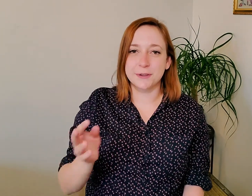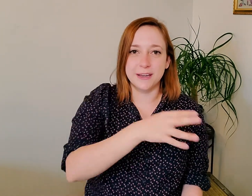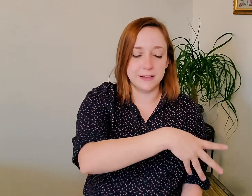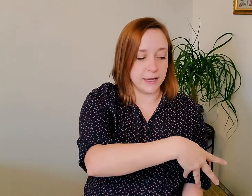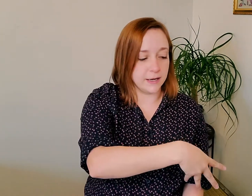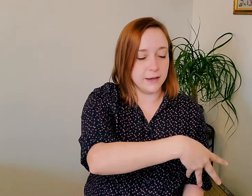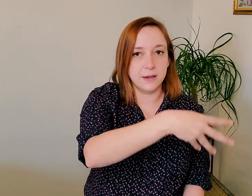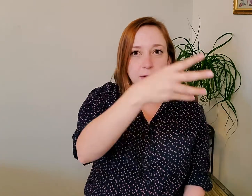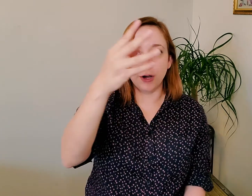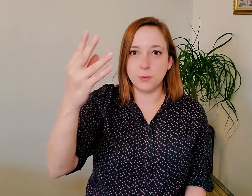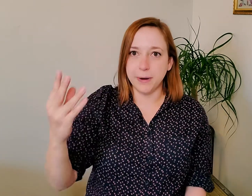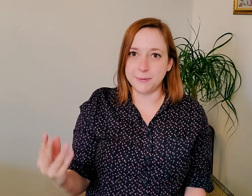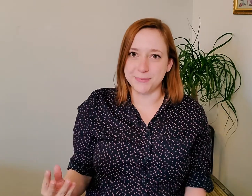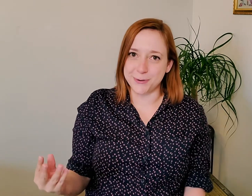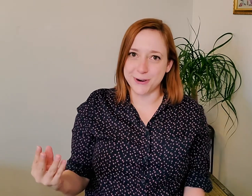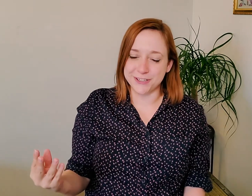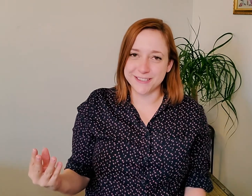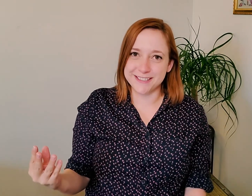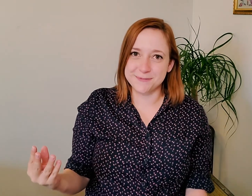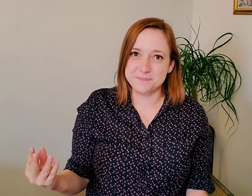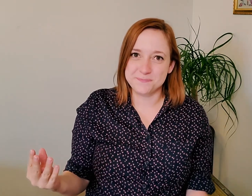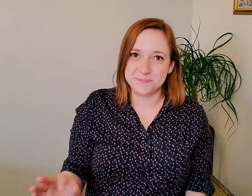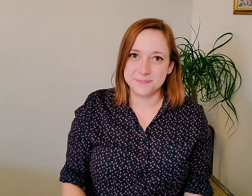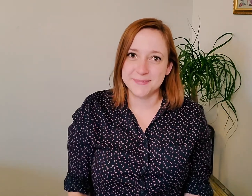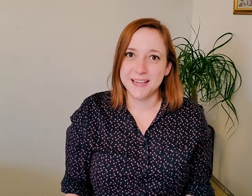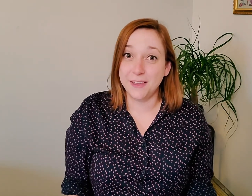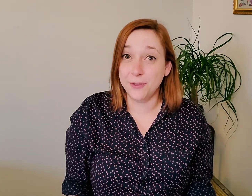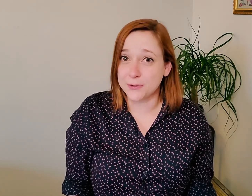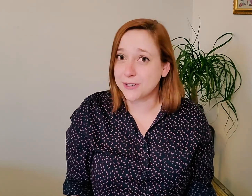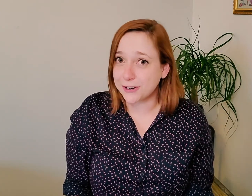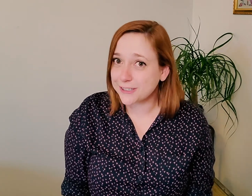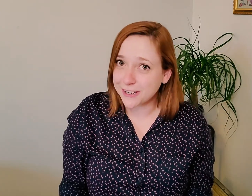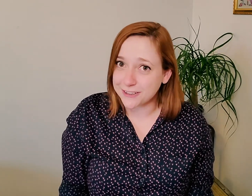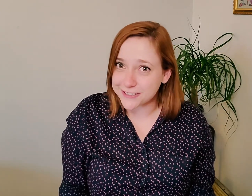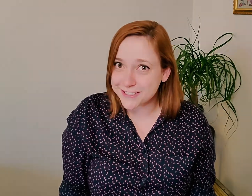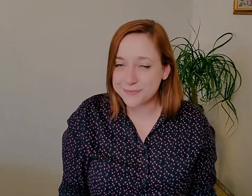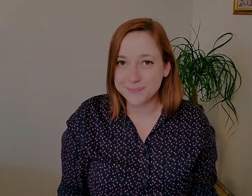of like a rainbow arcs. And those are our colors.